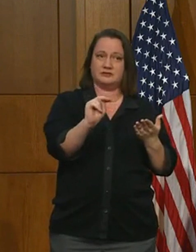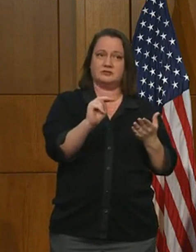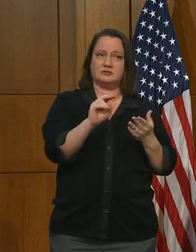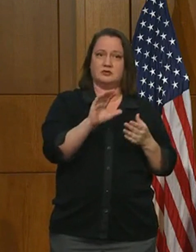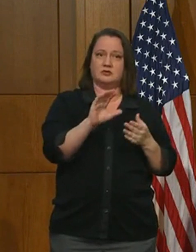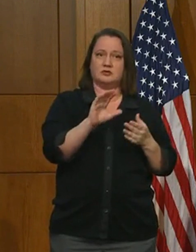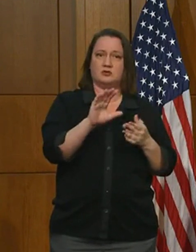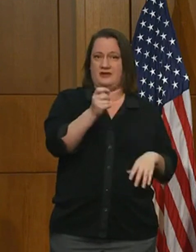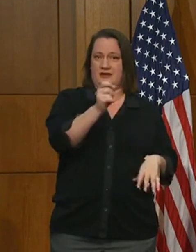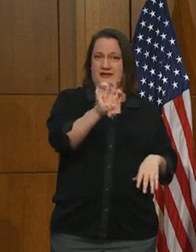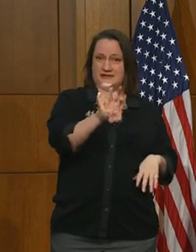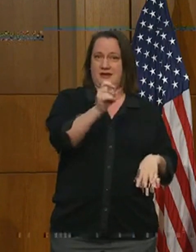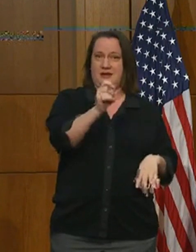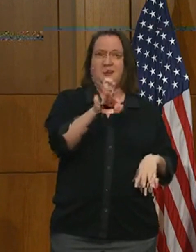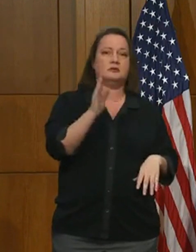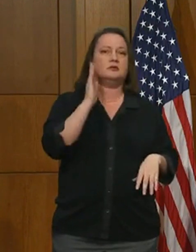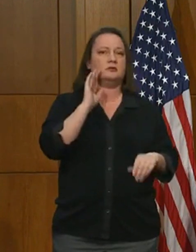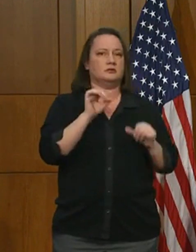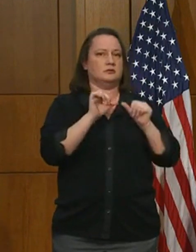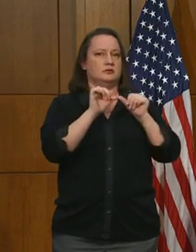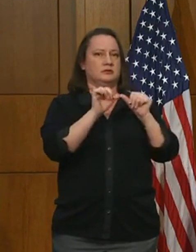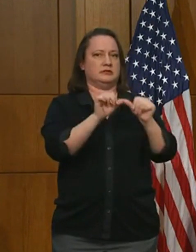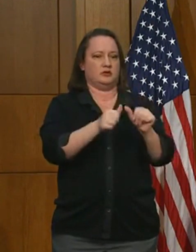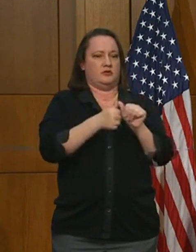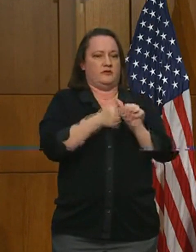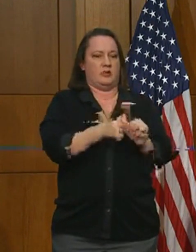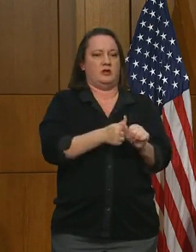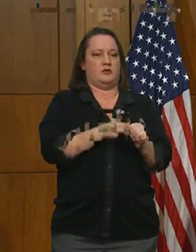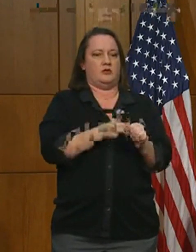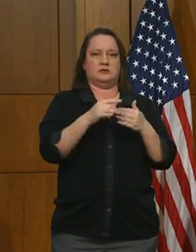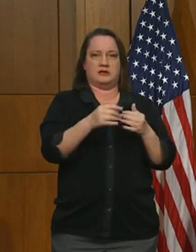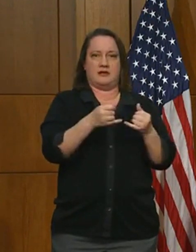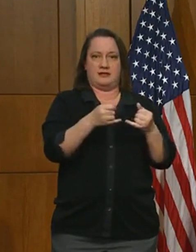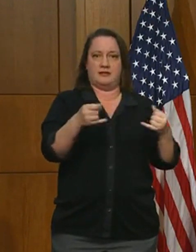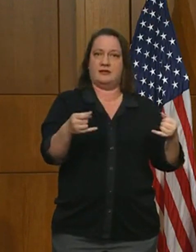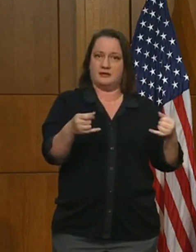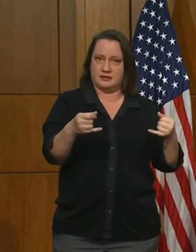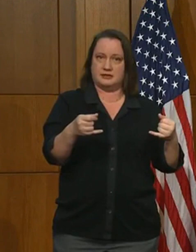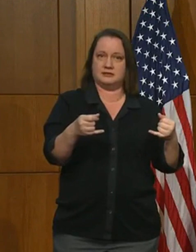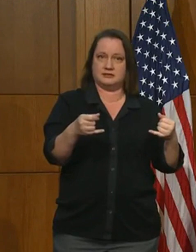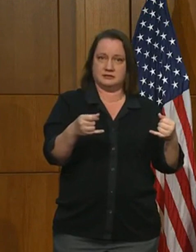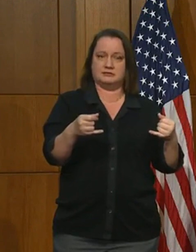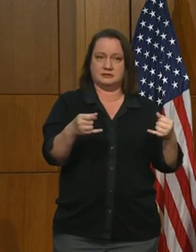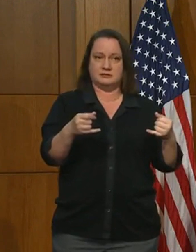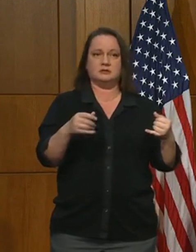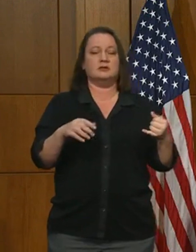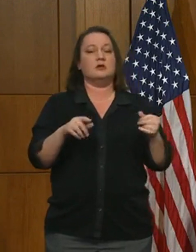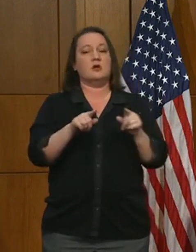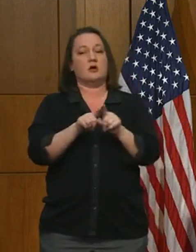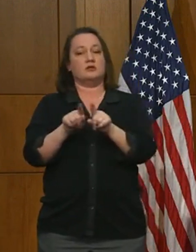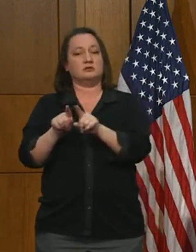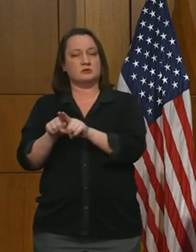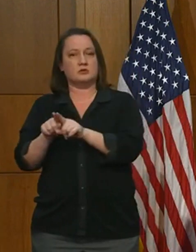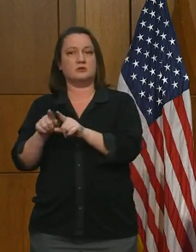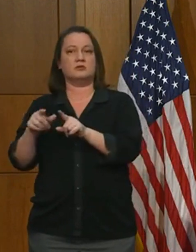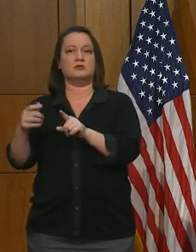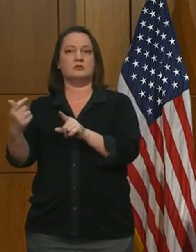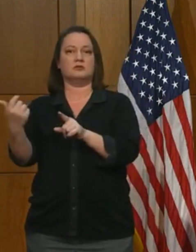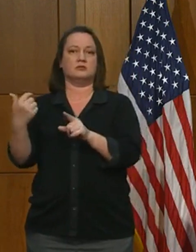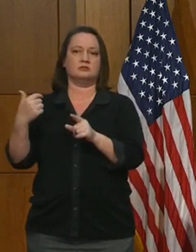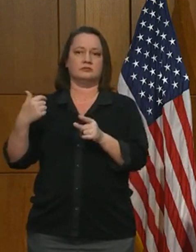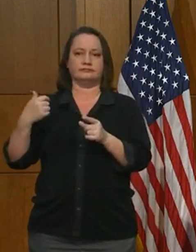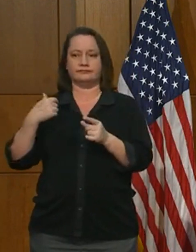COVID-19. And we'll continue to follow those guidelines. And as I said earlier, we're also communicating with